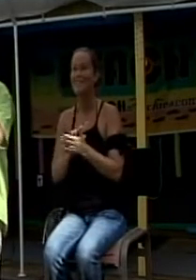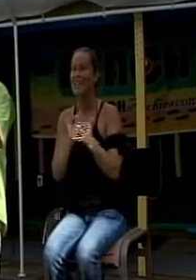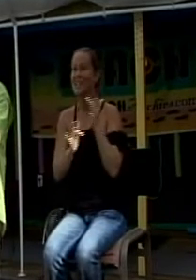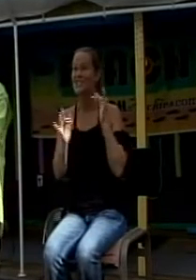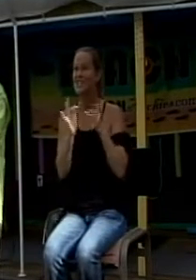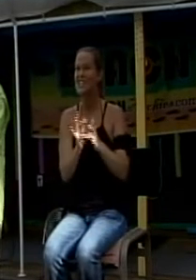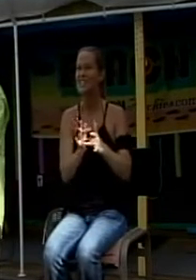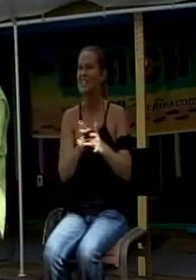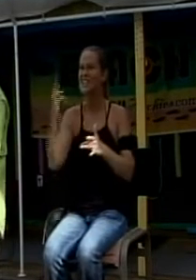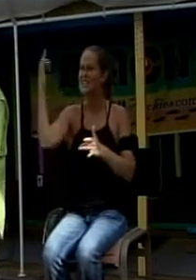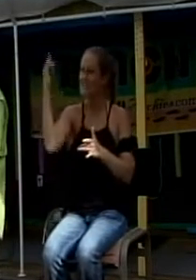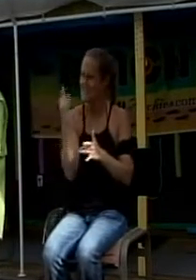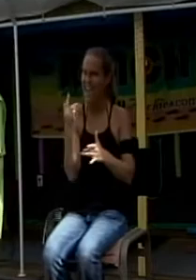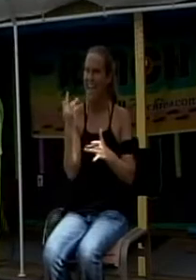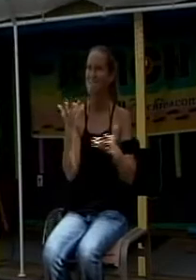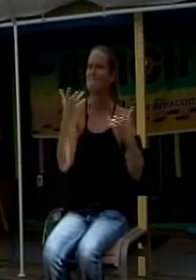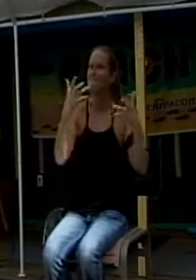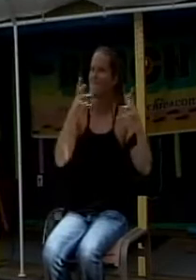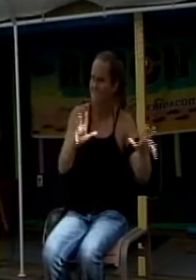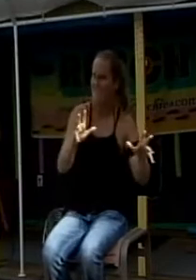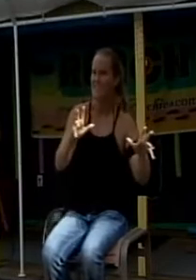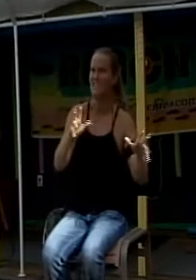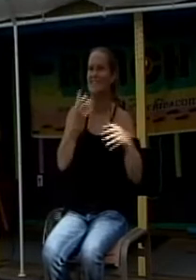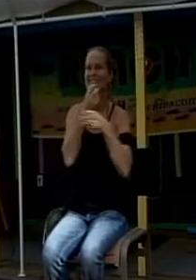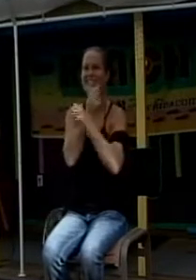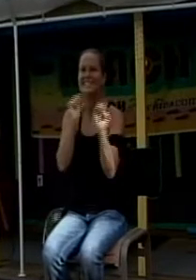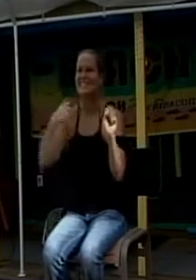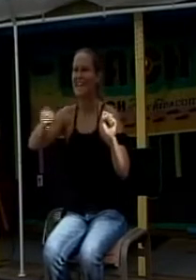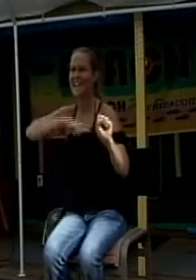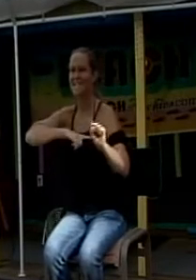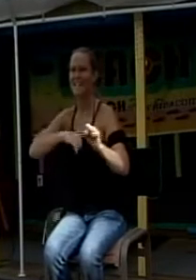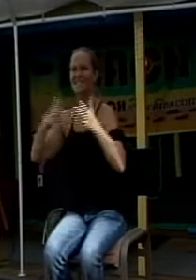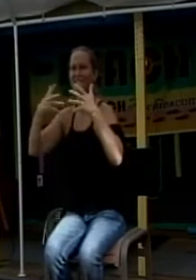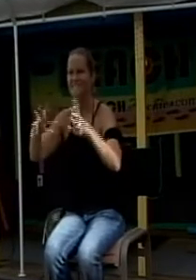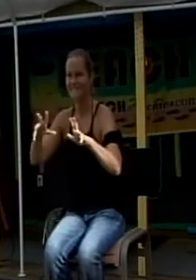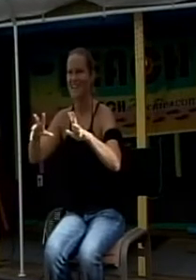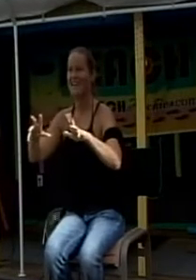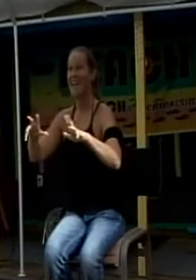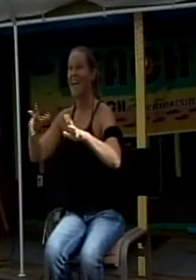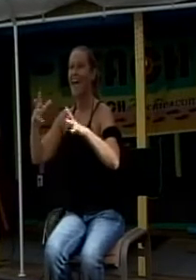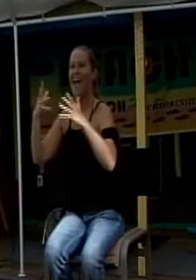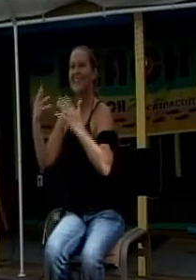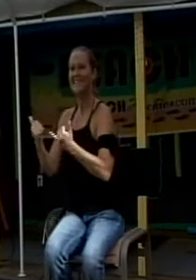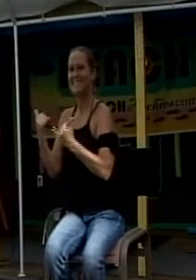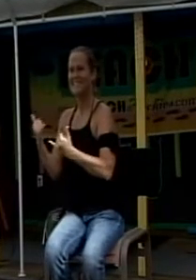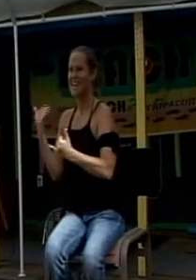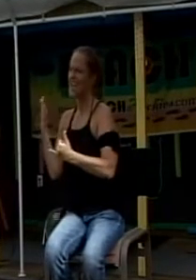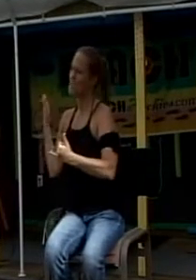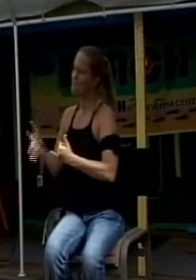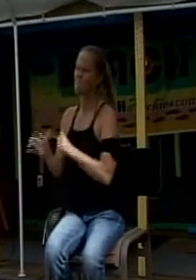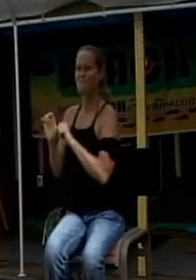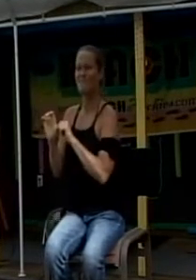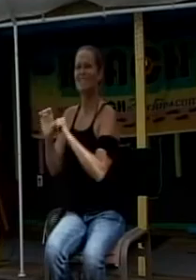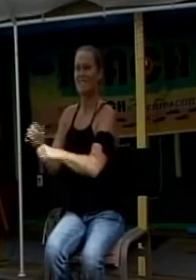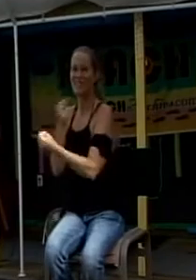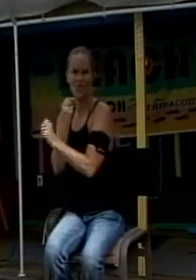and saves us today. Yielded to the Spirit. Be willing to show